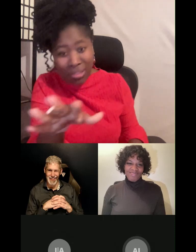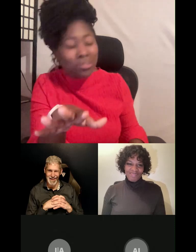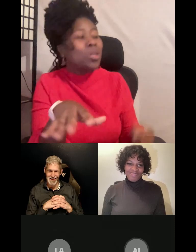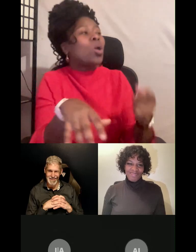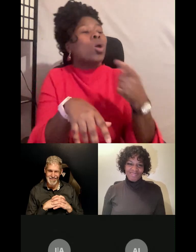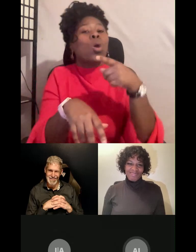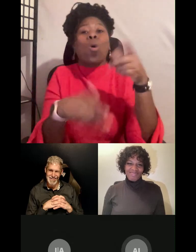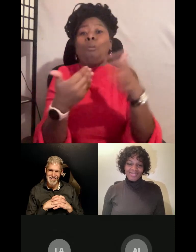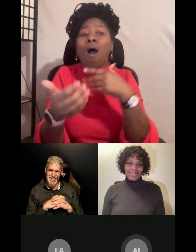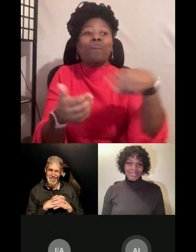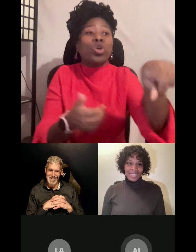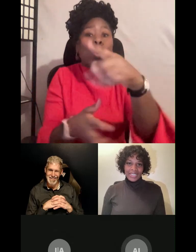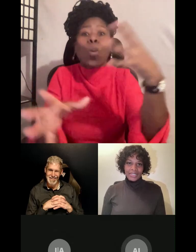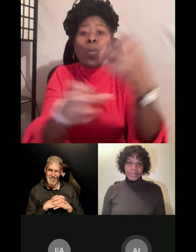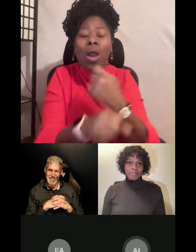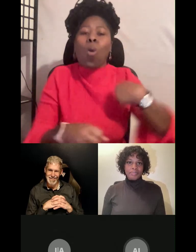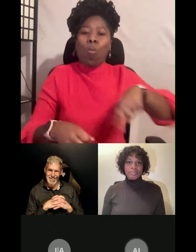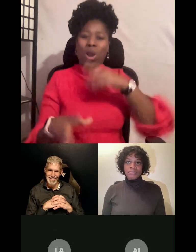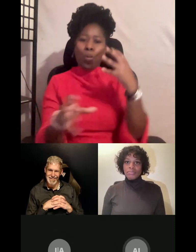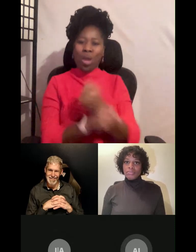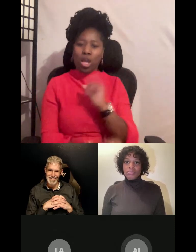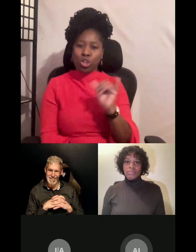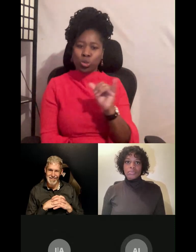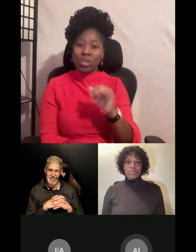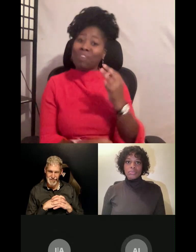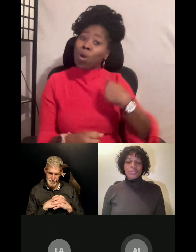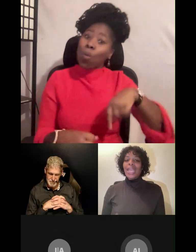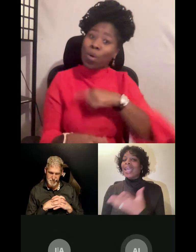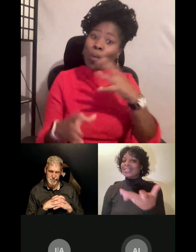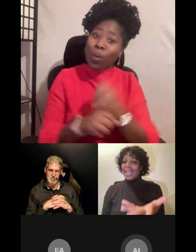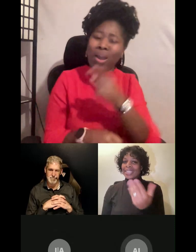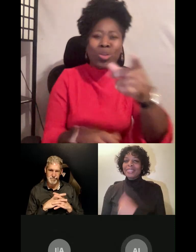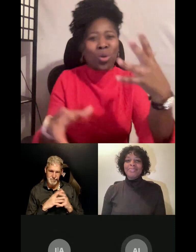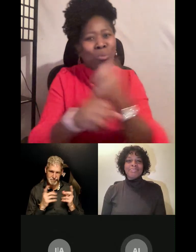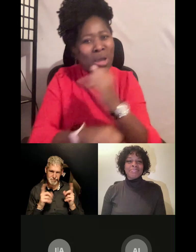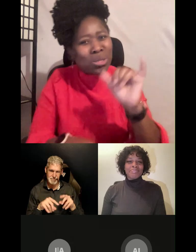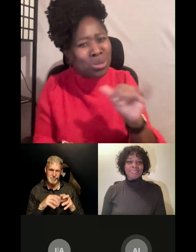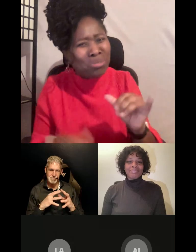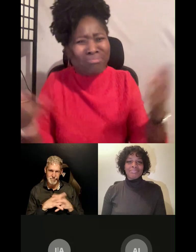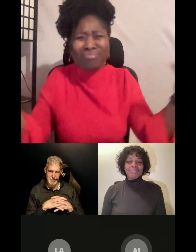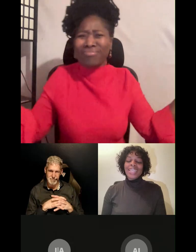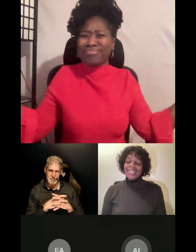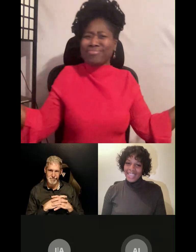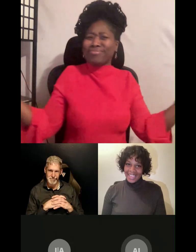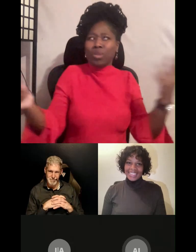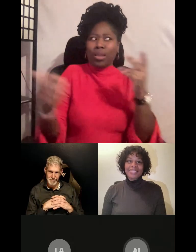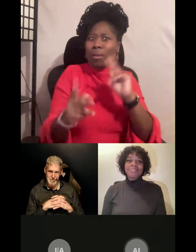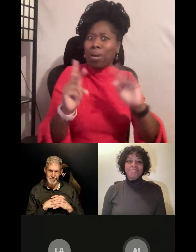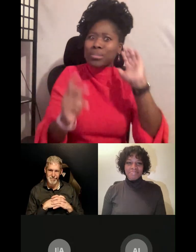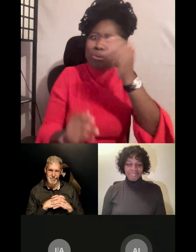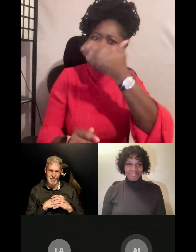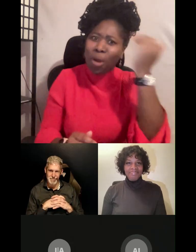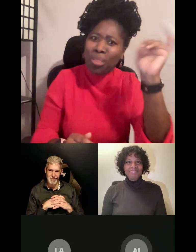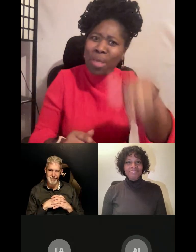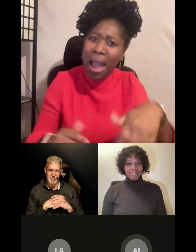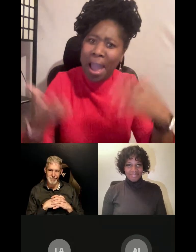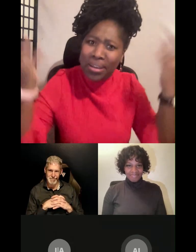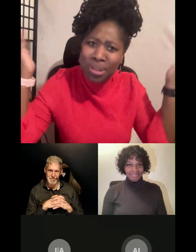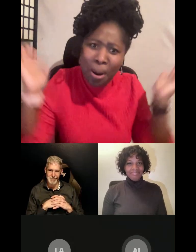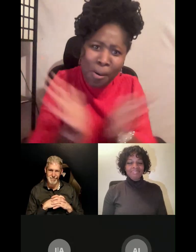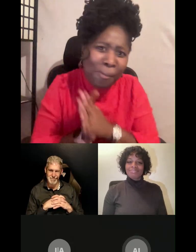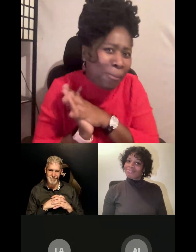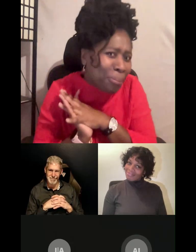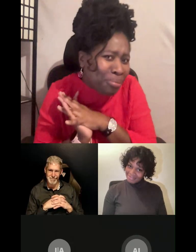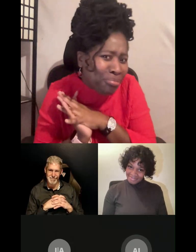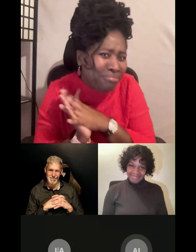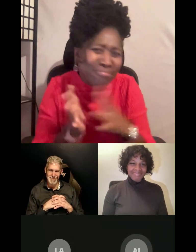to exist. We've had enough. That time is over. And so whenever you win, we win too.